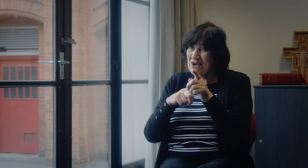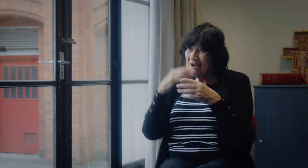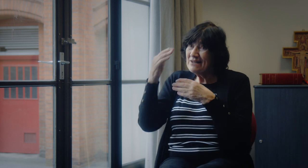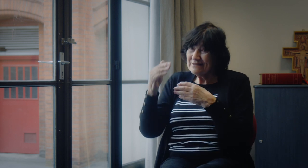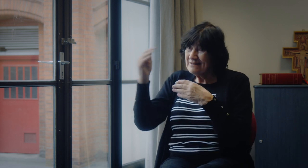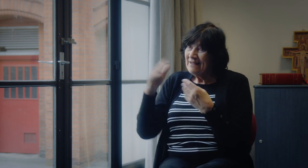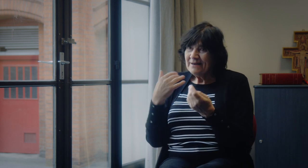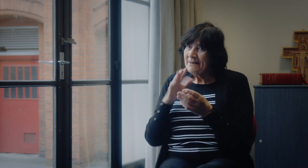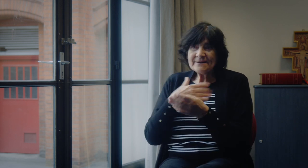I like that.